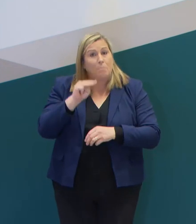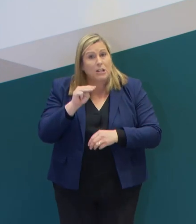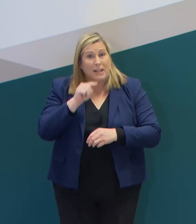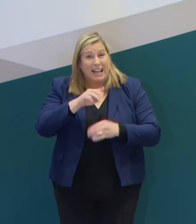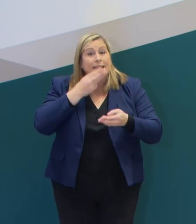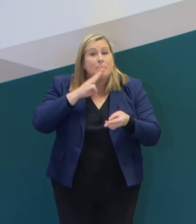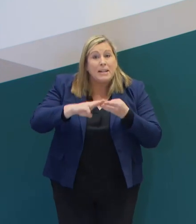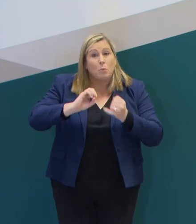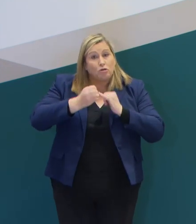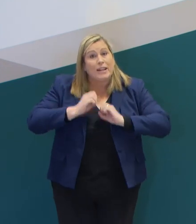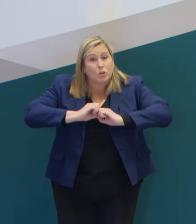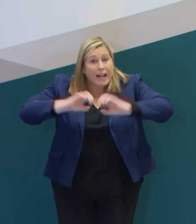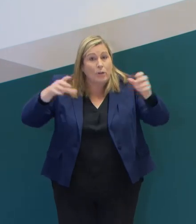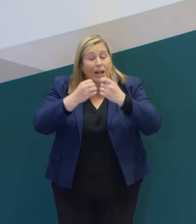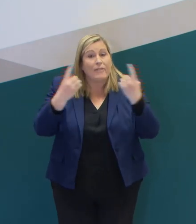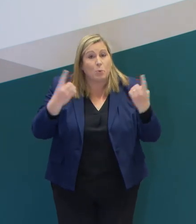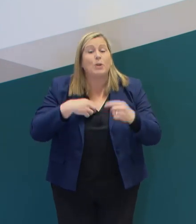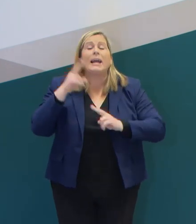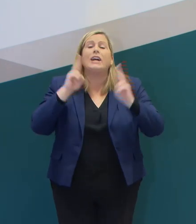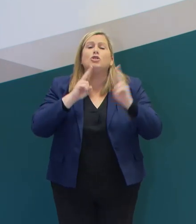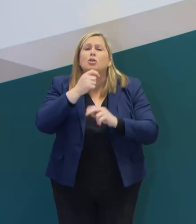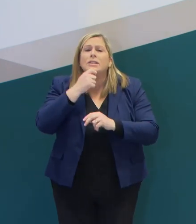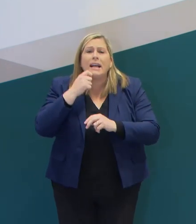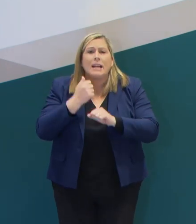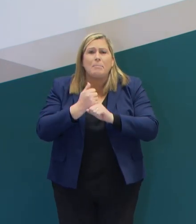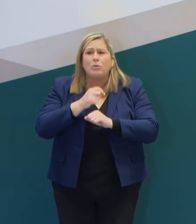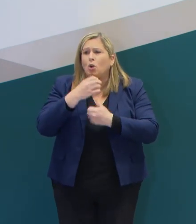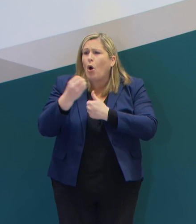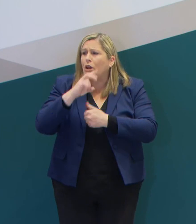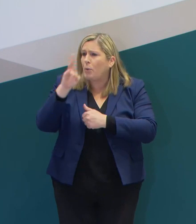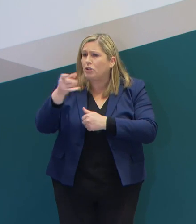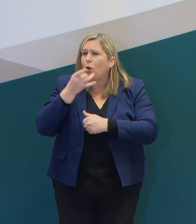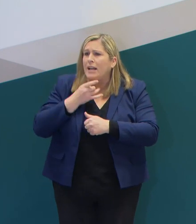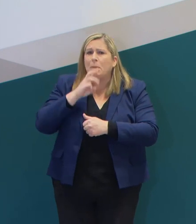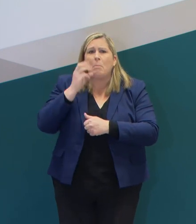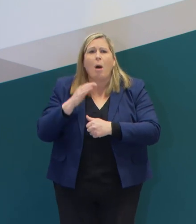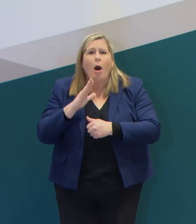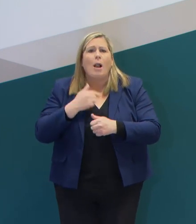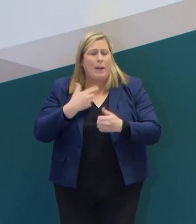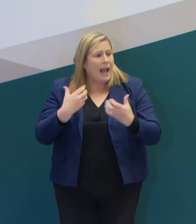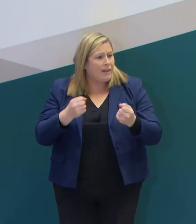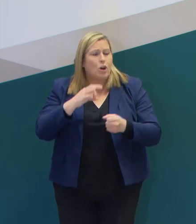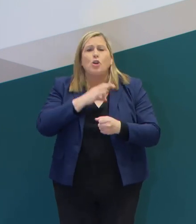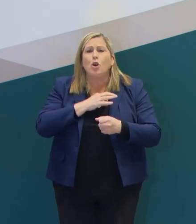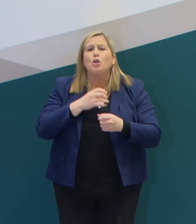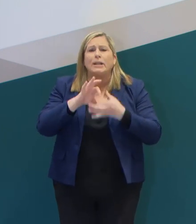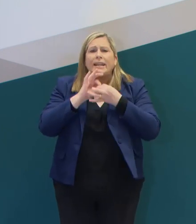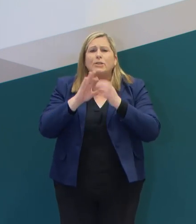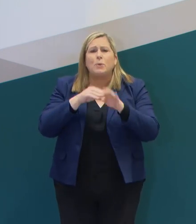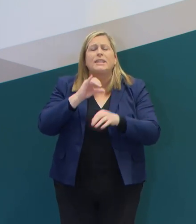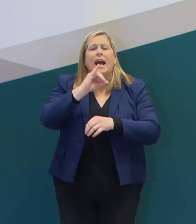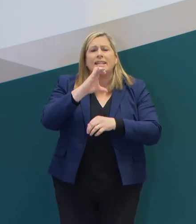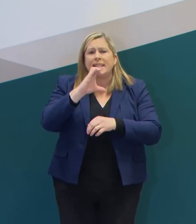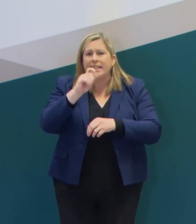out. I should have said in respect of the question that I was answering for Paul, we had very good engagements with both the ICGP and the IMO